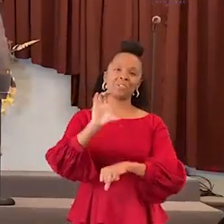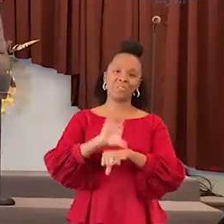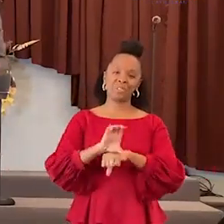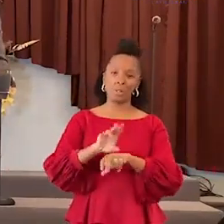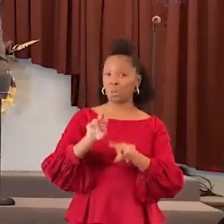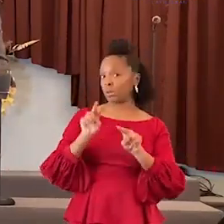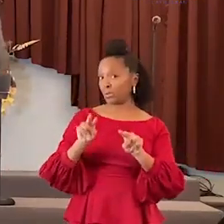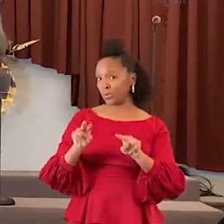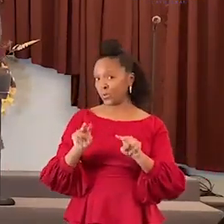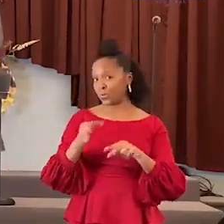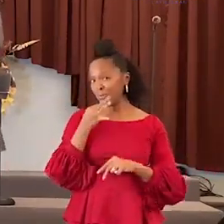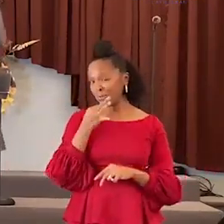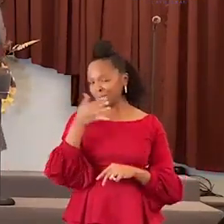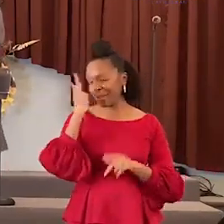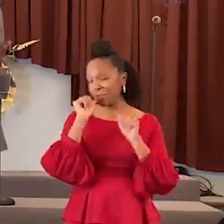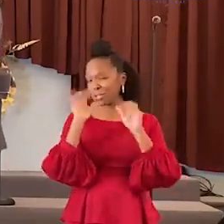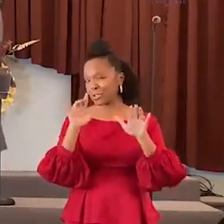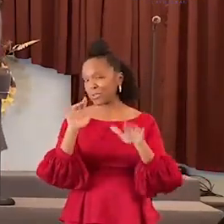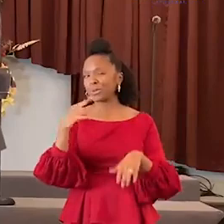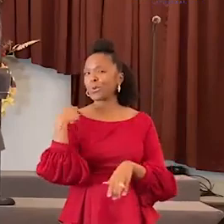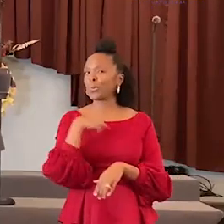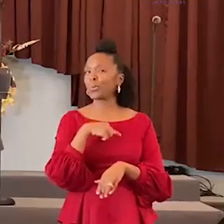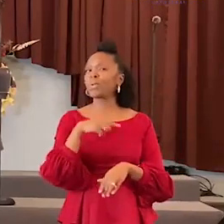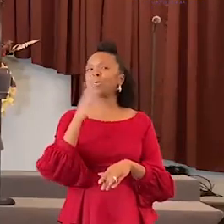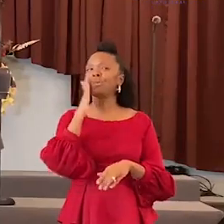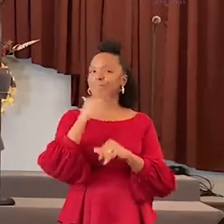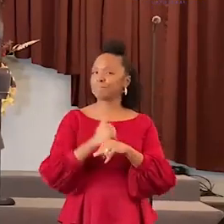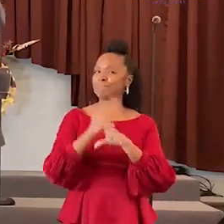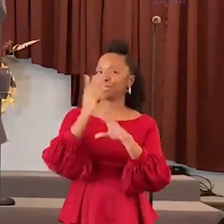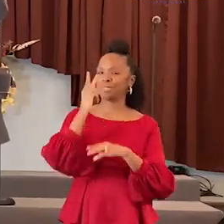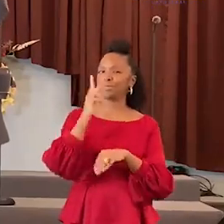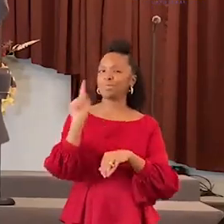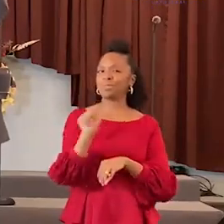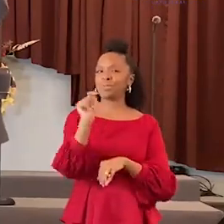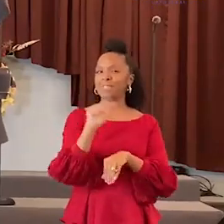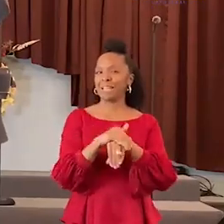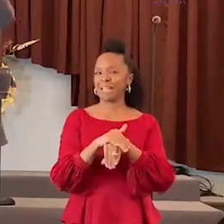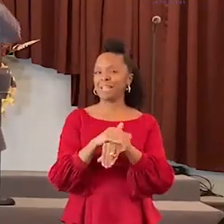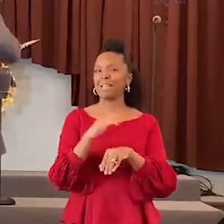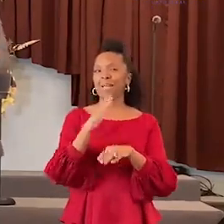Look forward real soon. God bless you. We look to hear from you Tuesday night. Here's our prayer. Peace and favor.